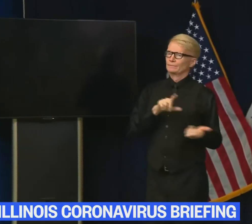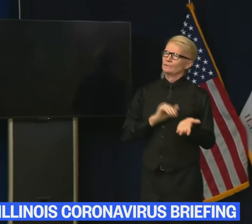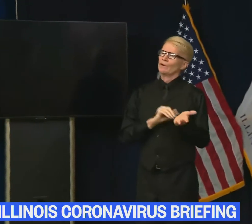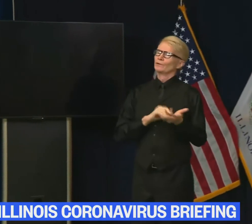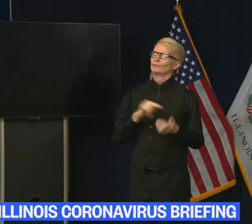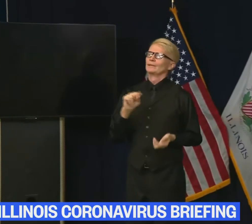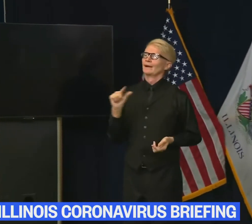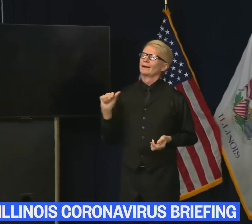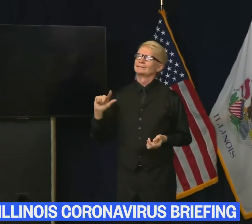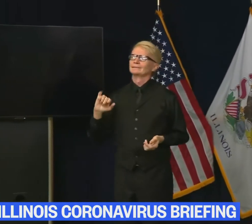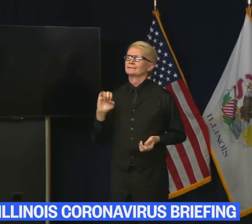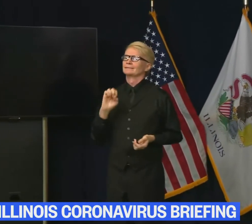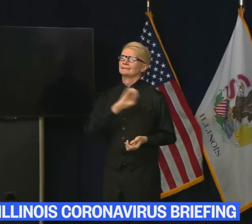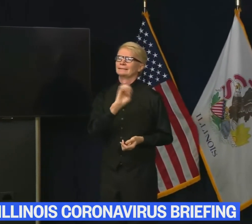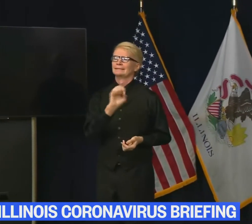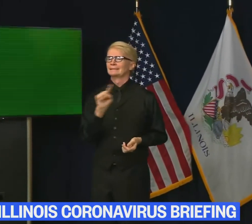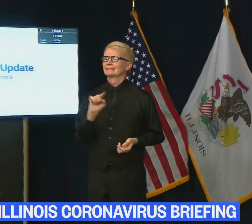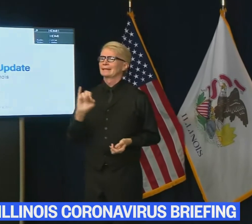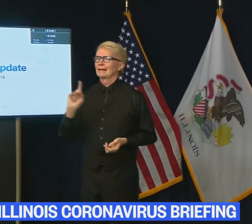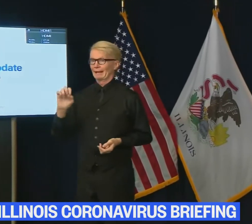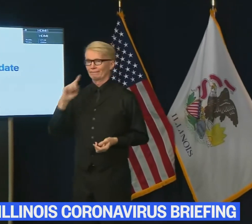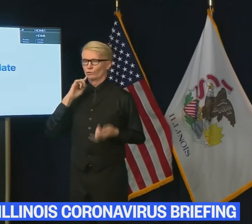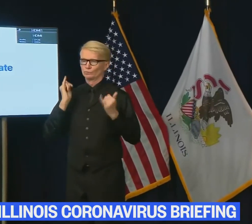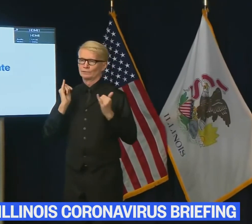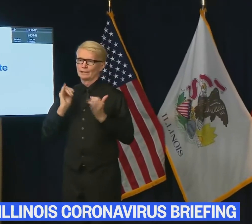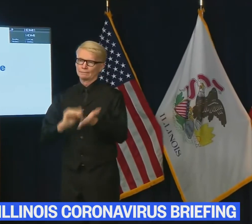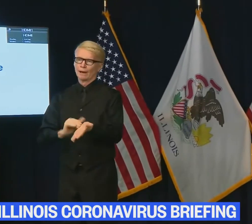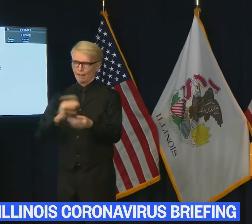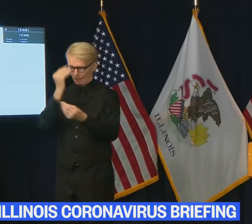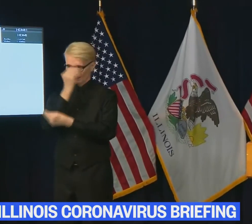Ezike for today's medical update.